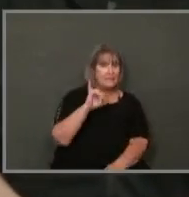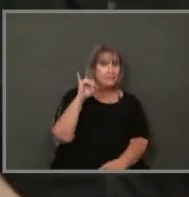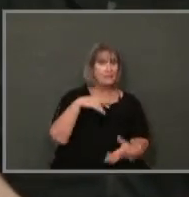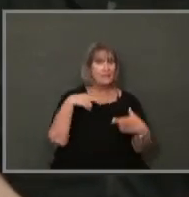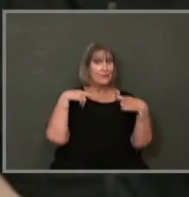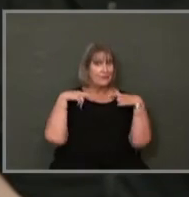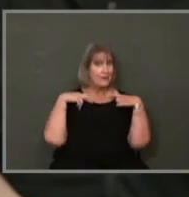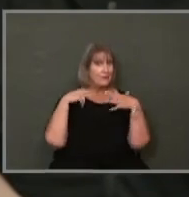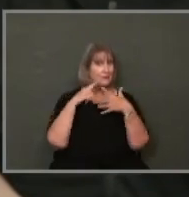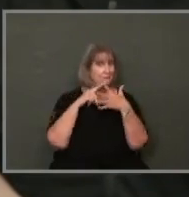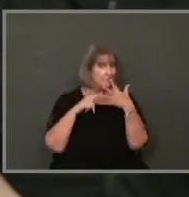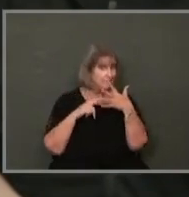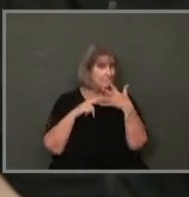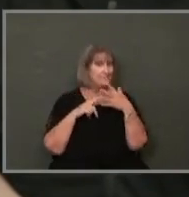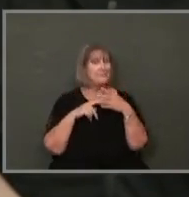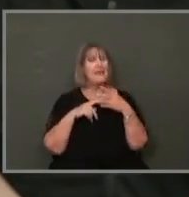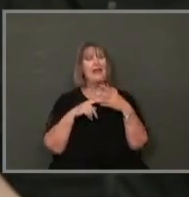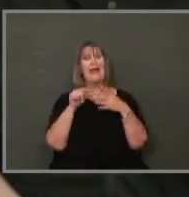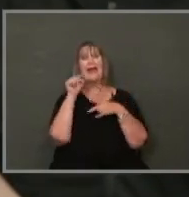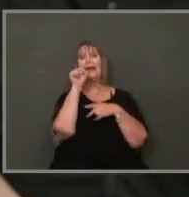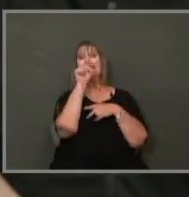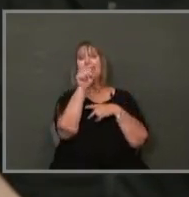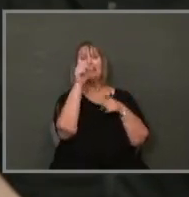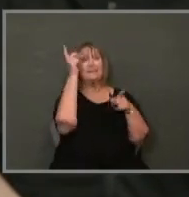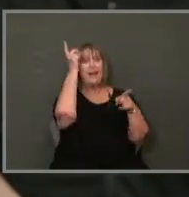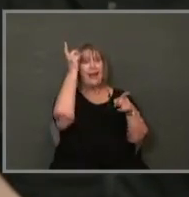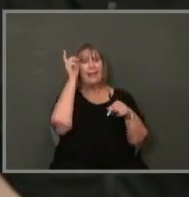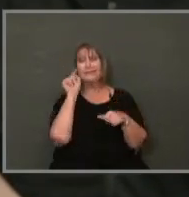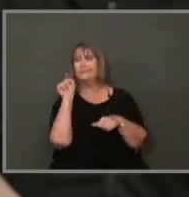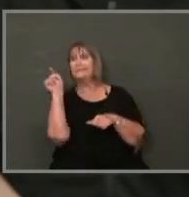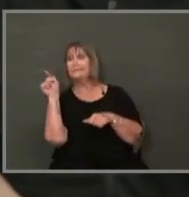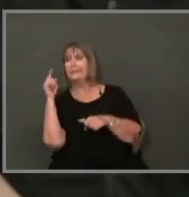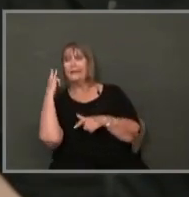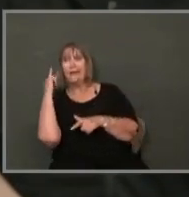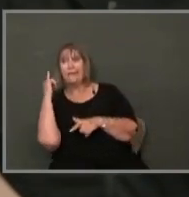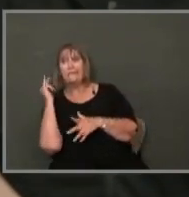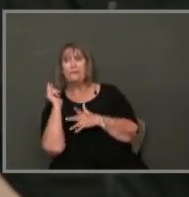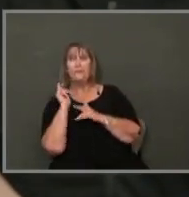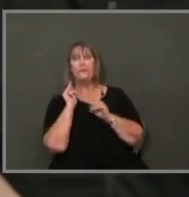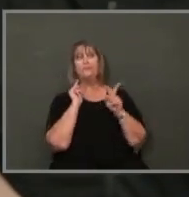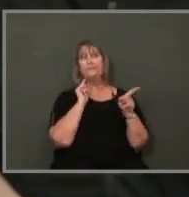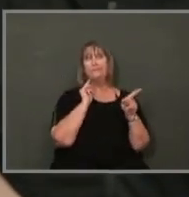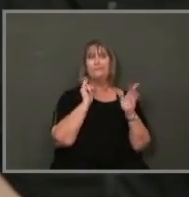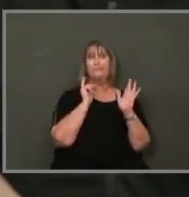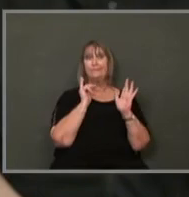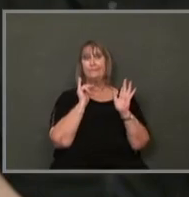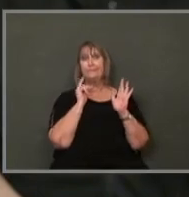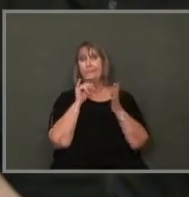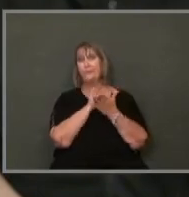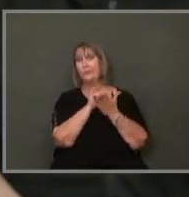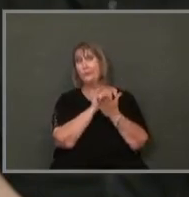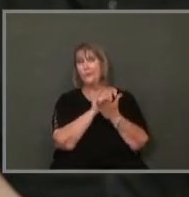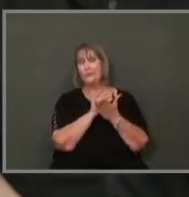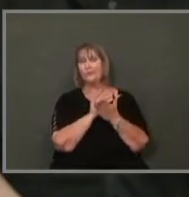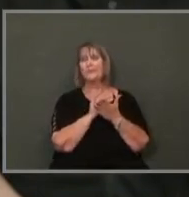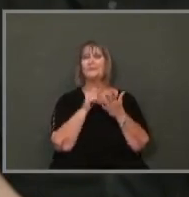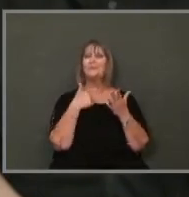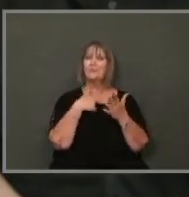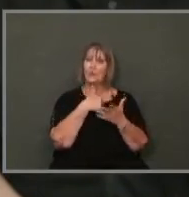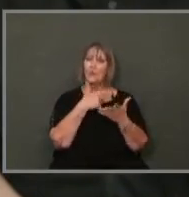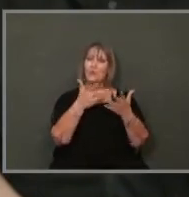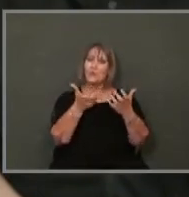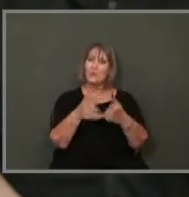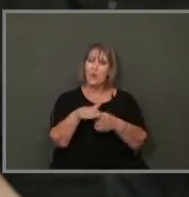other, cities, and we try to pull from every lever. And one of our most effective levers is recruiting locally